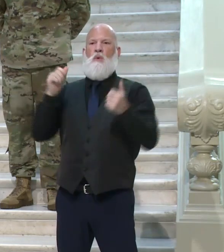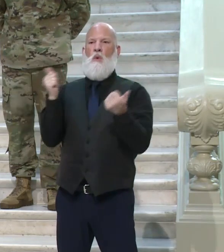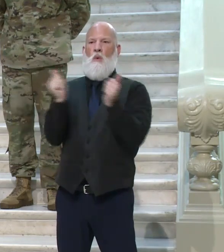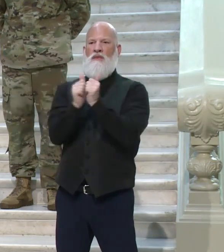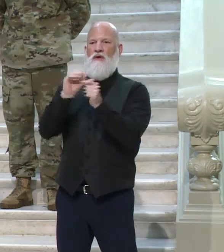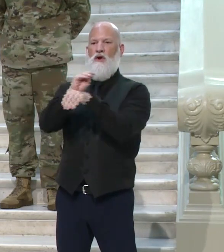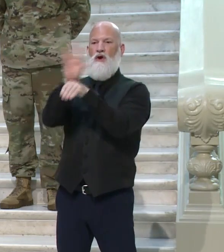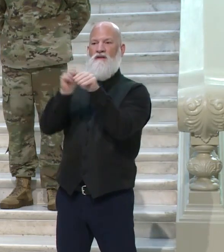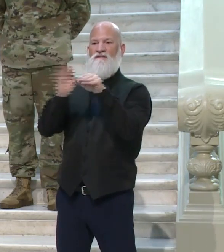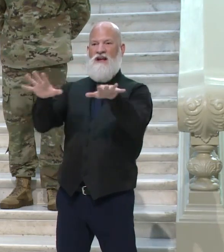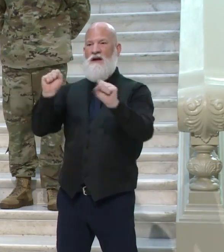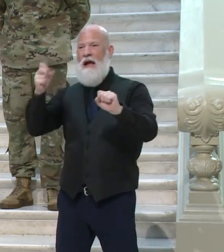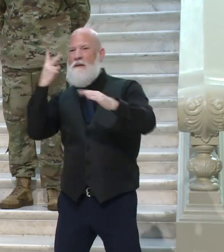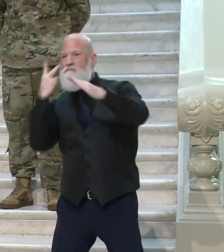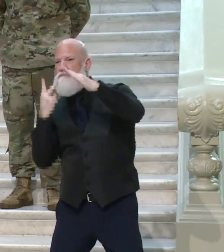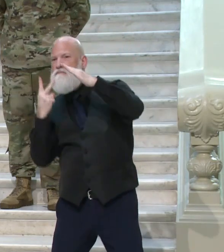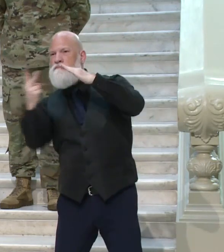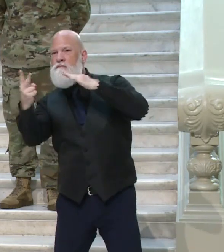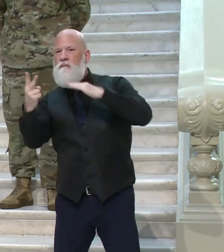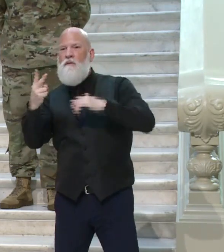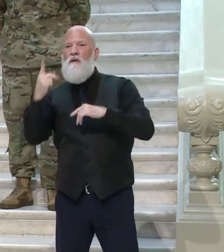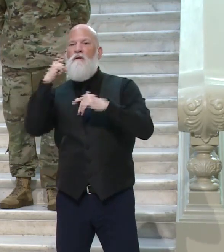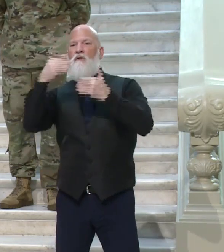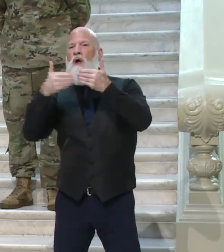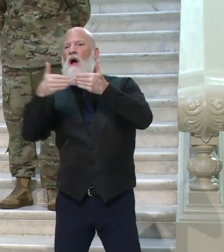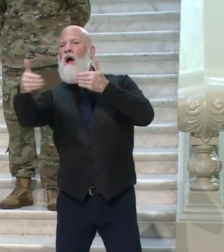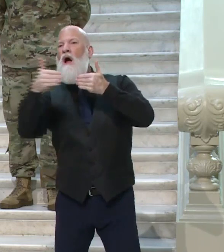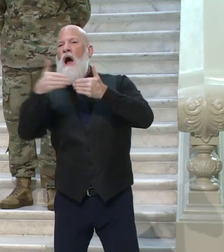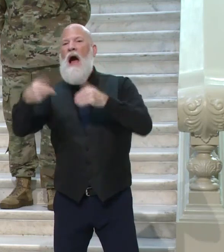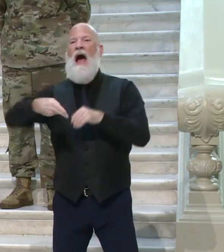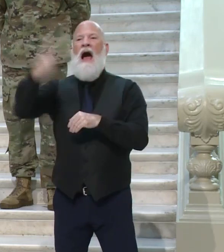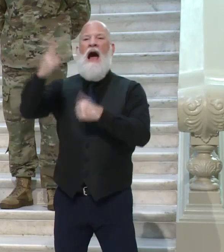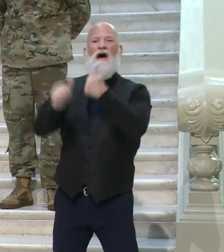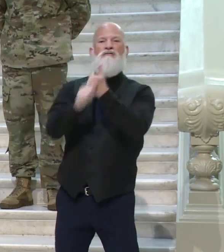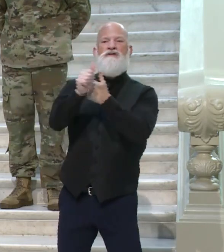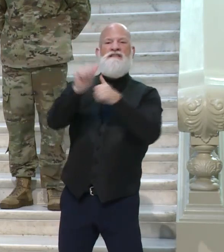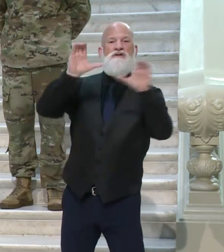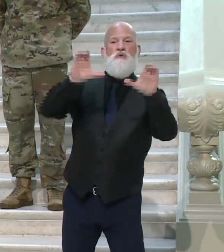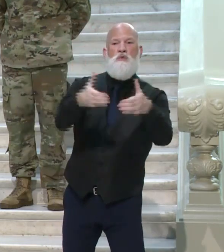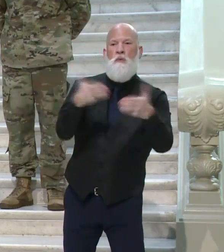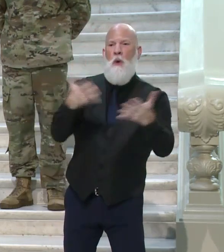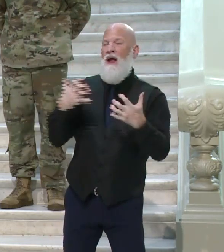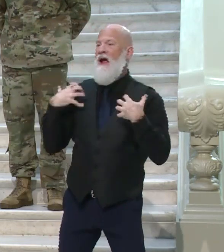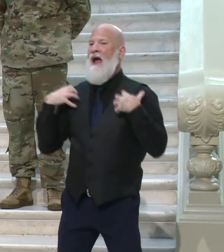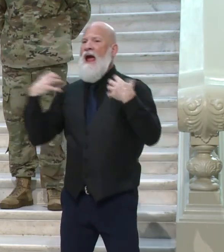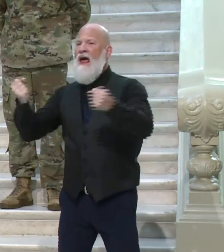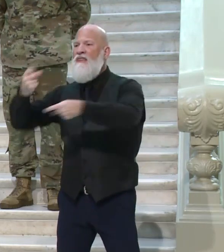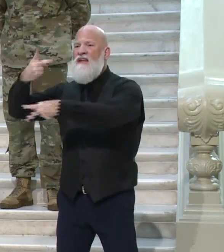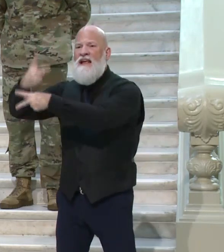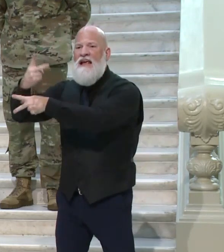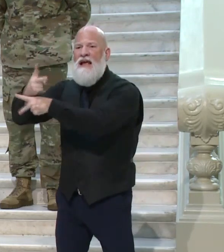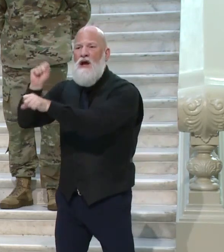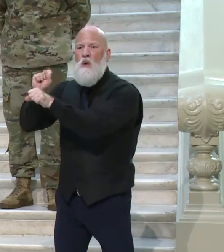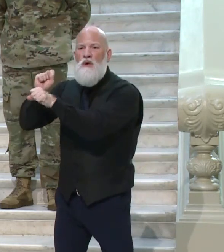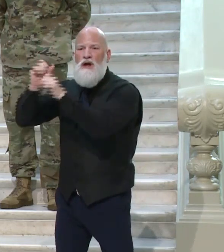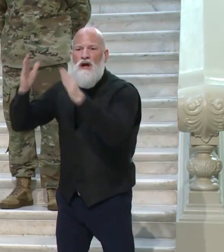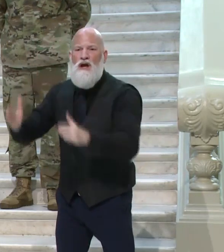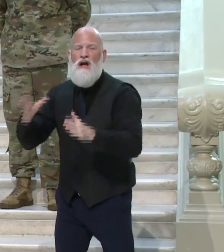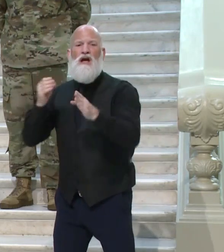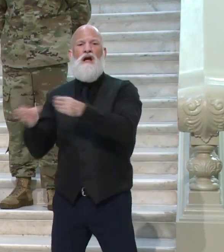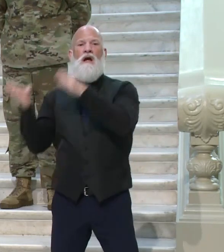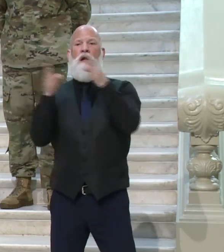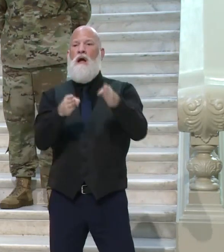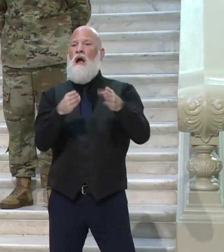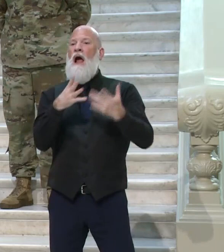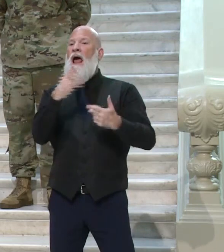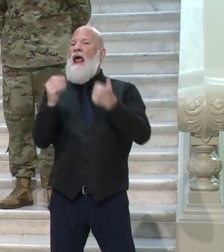populations such as healthcare workers, the medically fragile, and communities with at-risk populations. This data